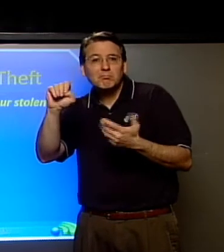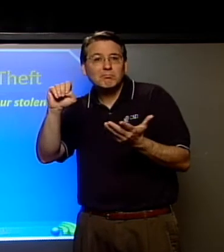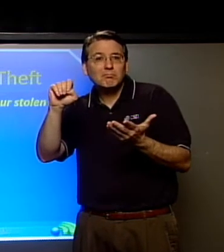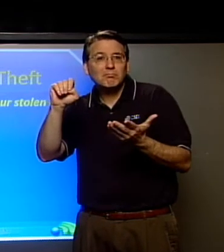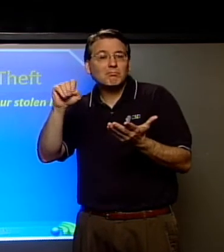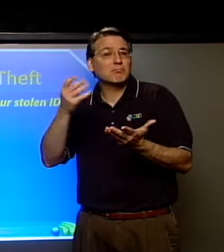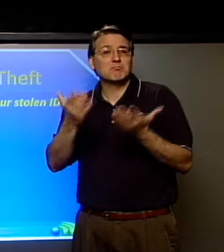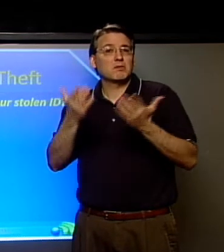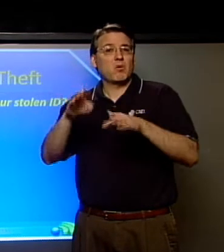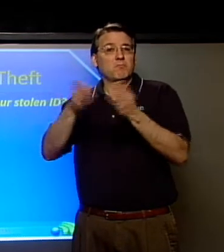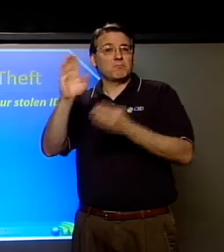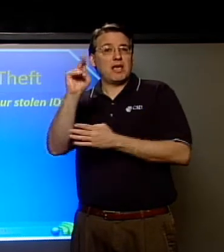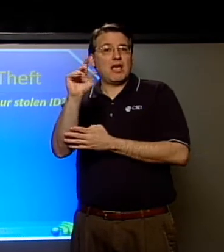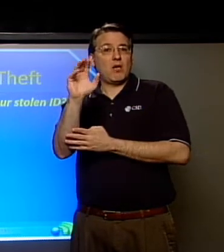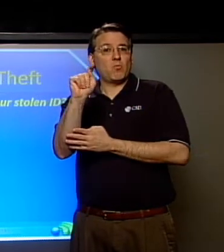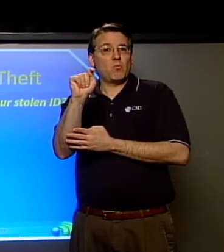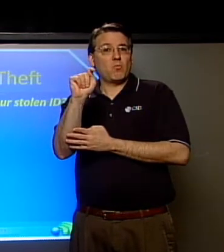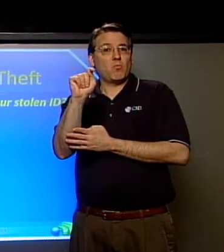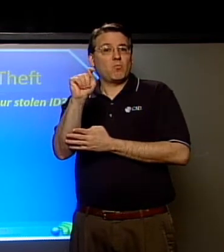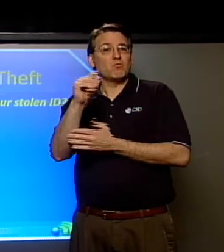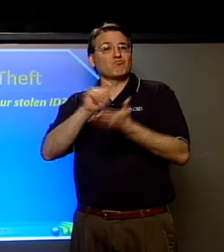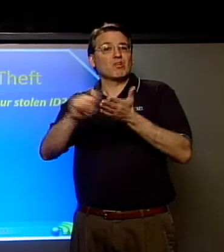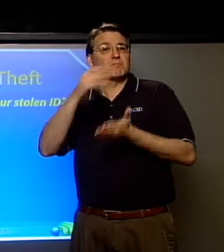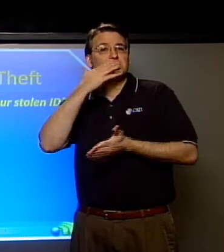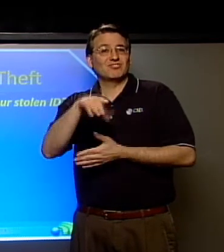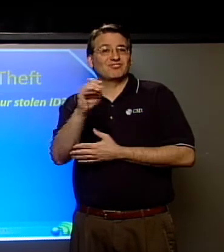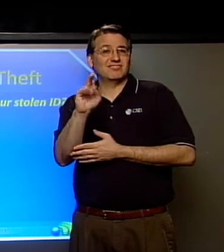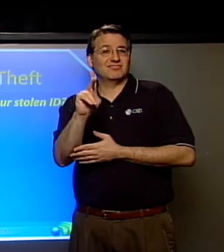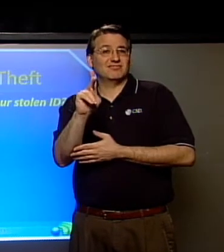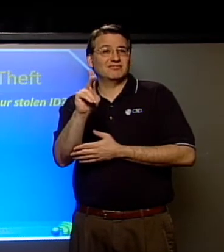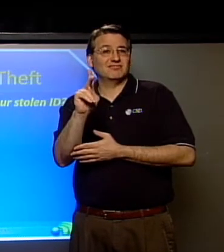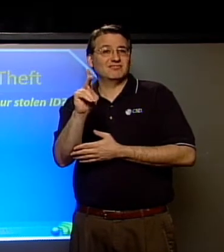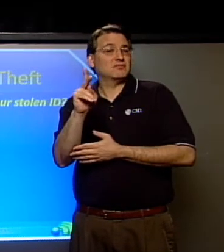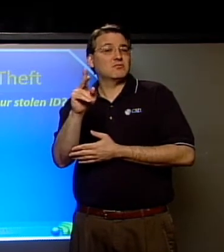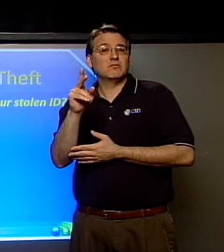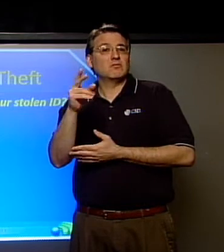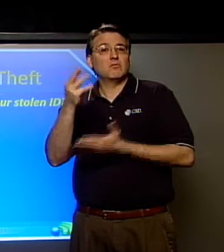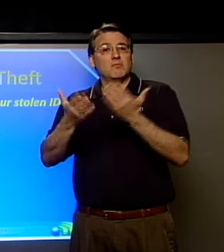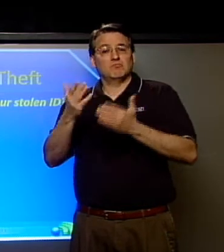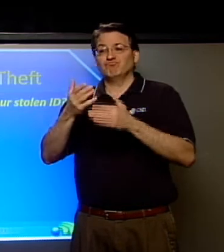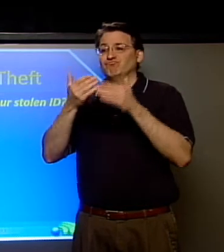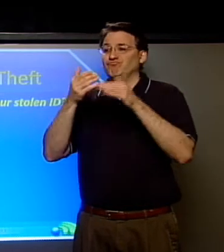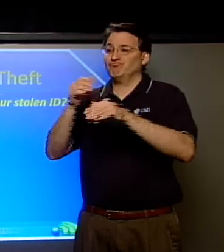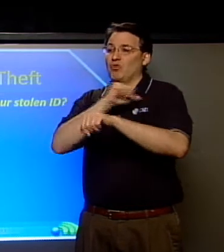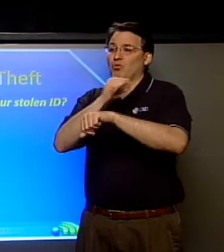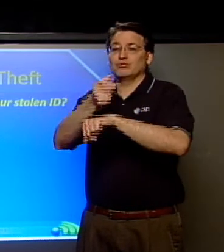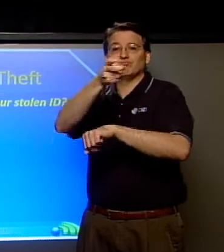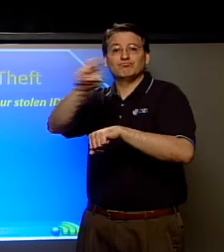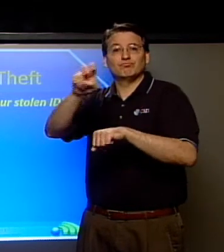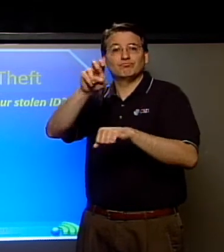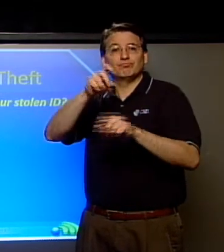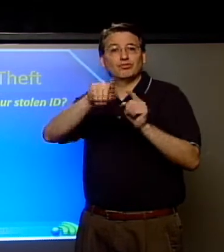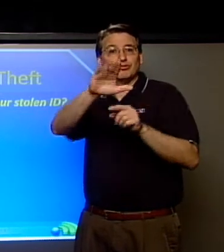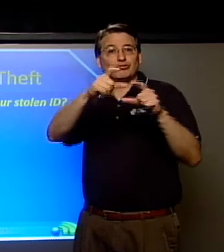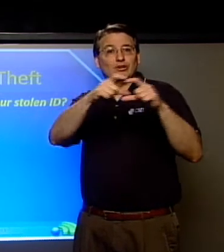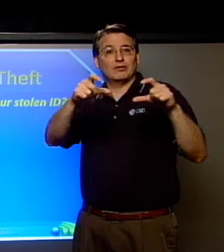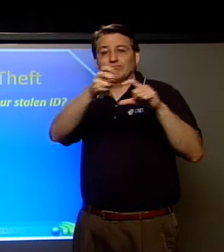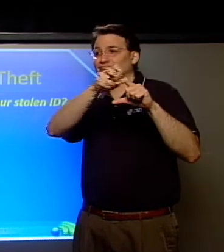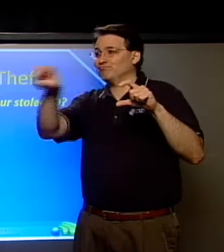location under your name, maybe cable, maybe even a bank account, and then write bad checks, and it's all under your name so it doesn't trace